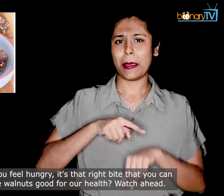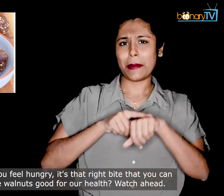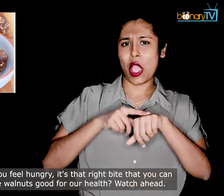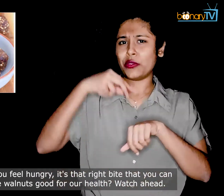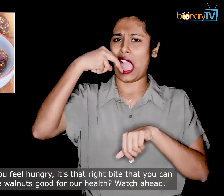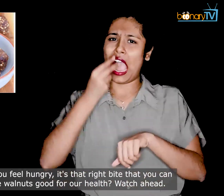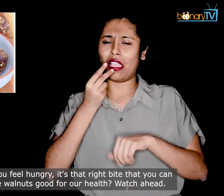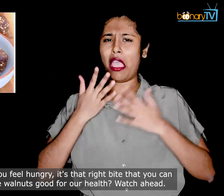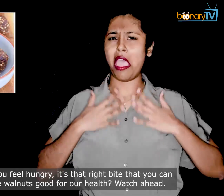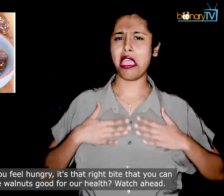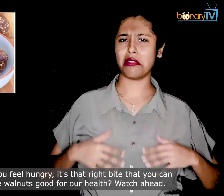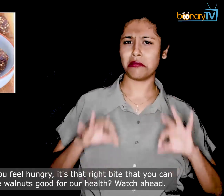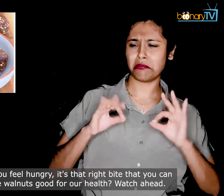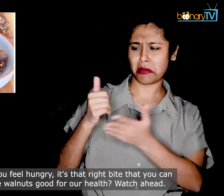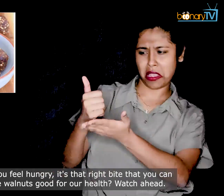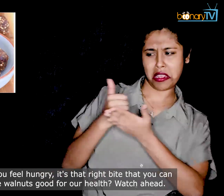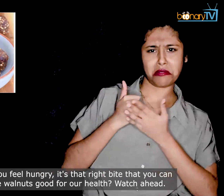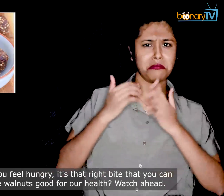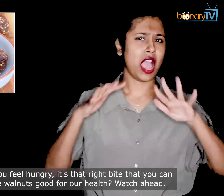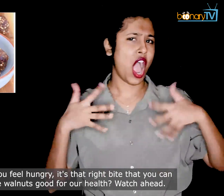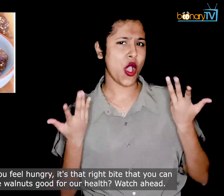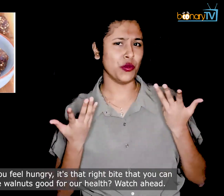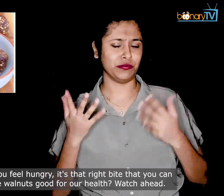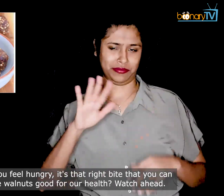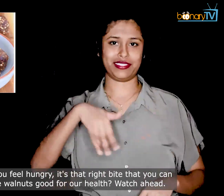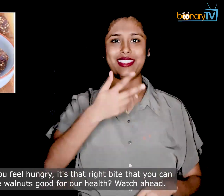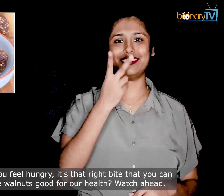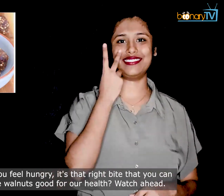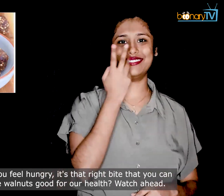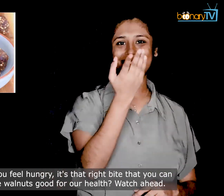how are walnuts good for our health watch ahead